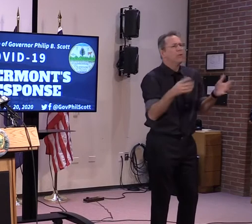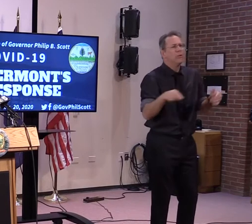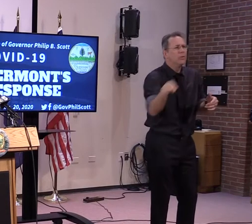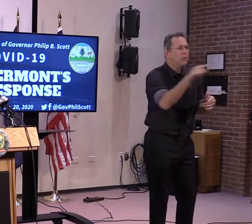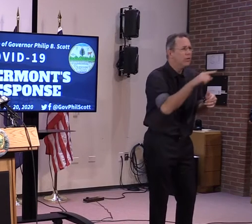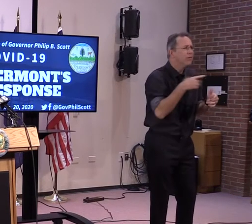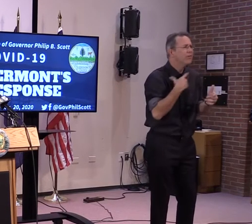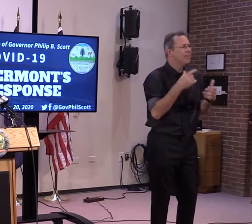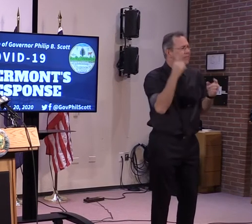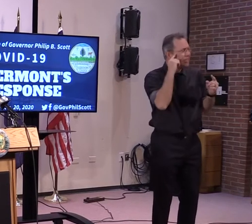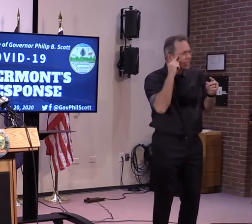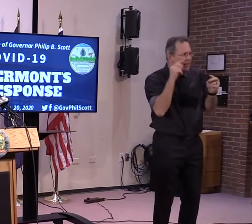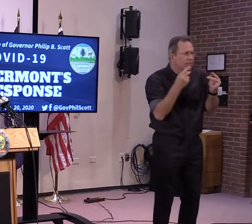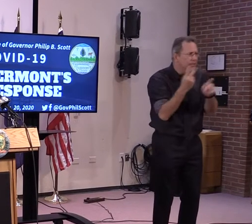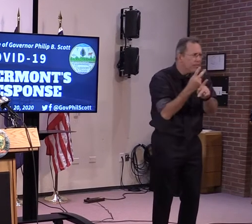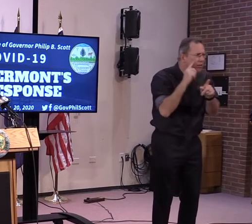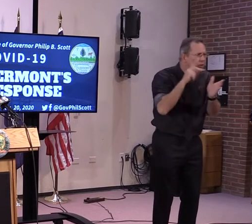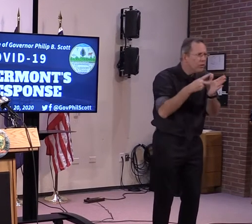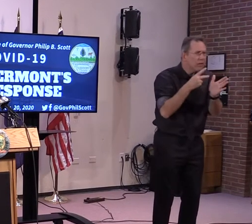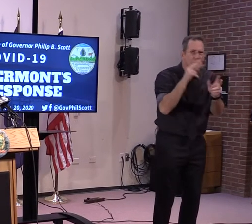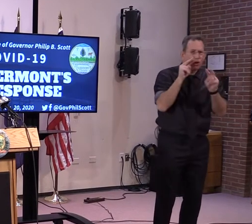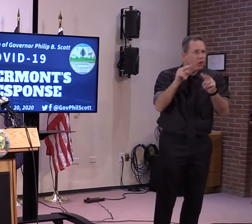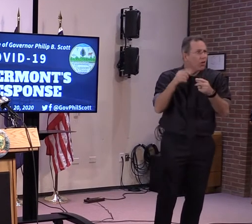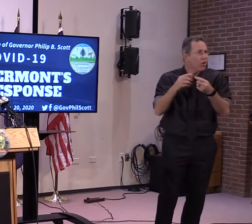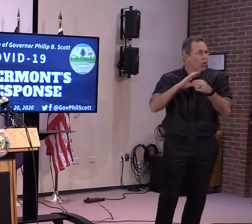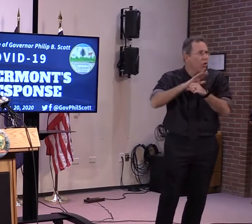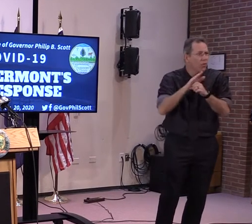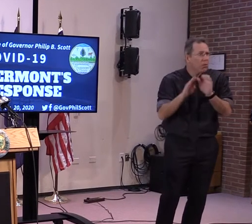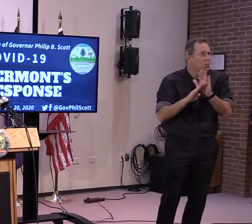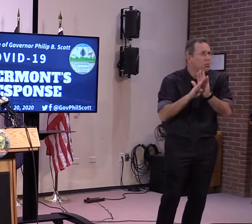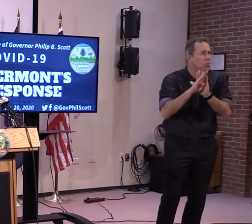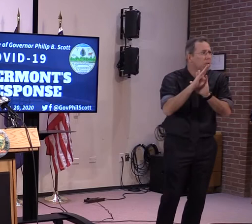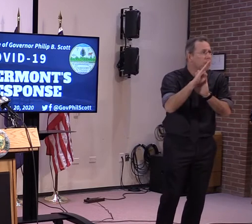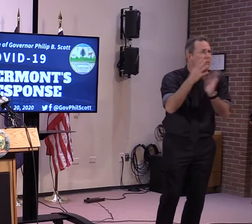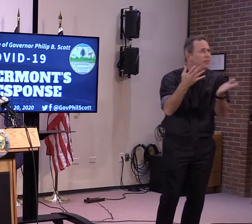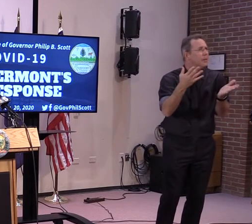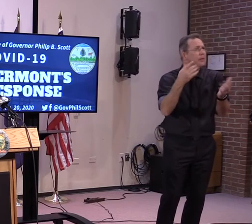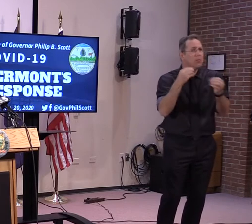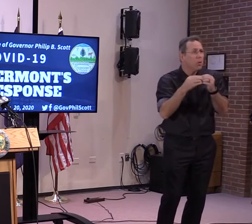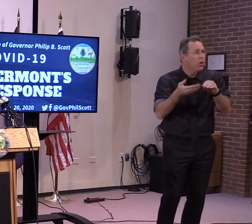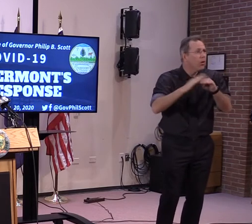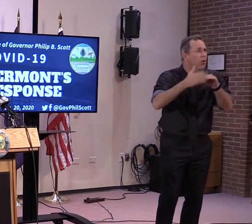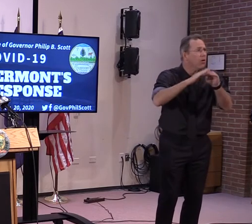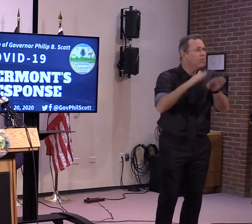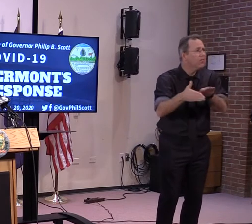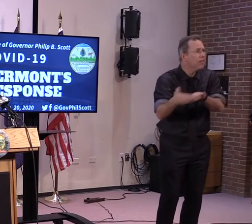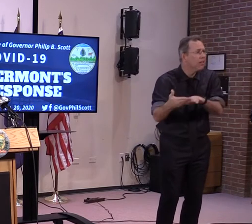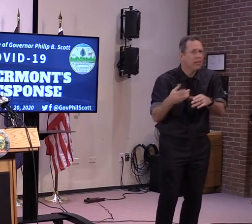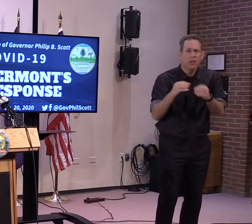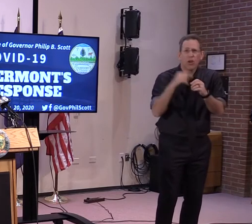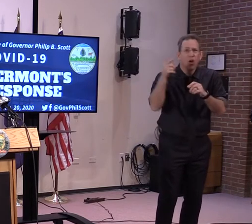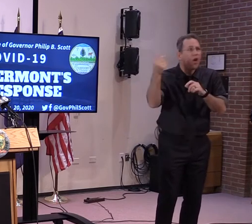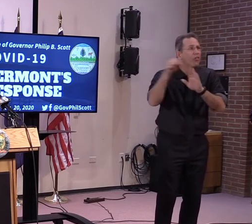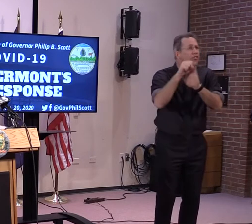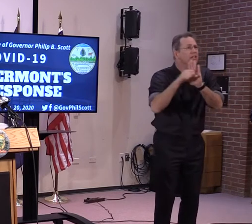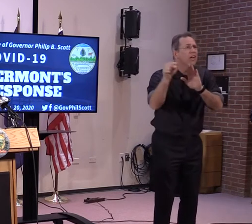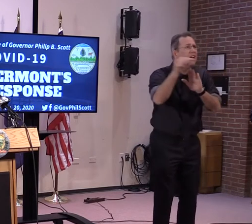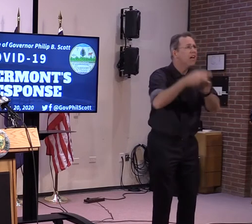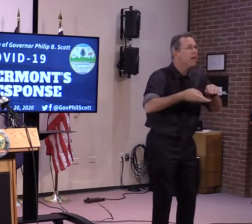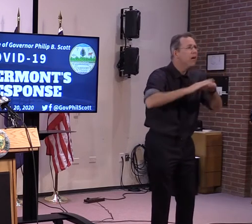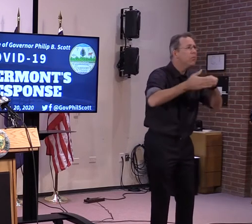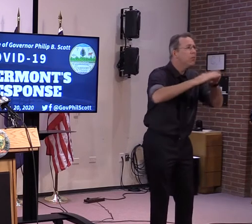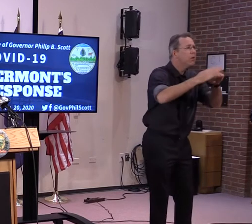rising hospitalizations and deaths, and look at the states around the country who are exceeding their hospital capacity.